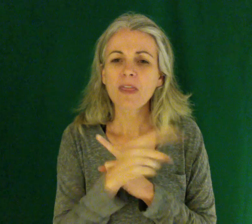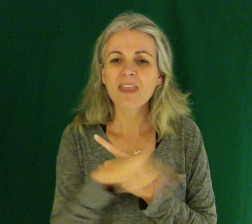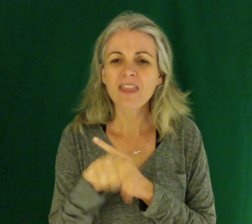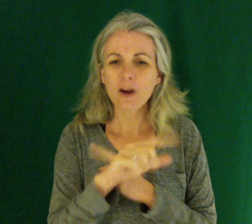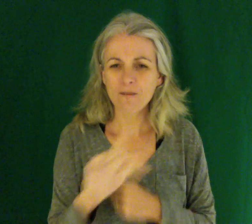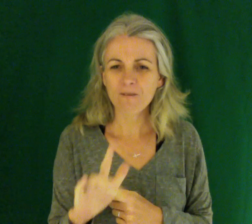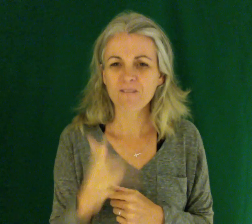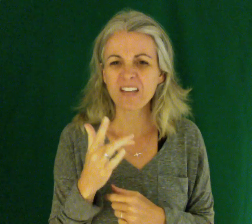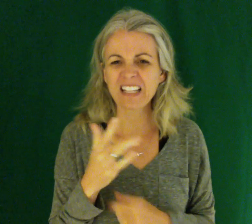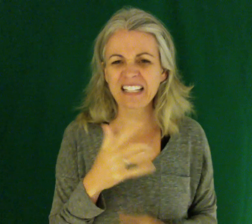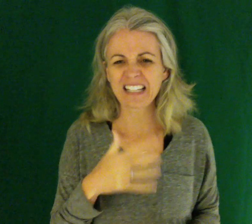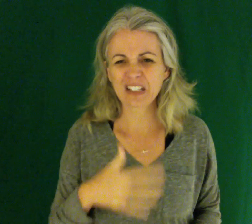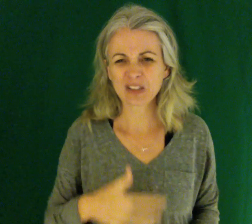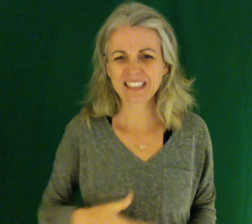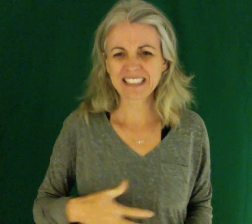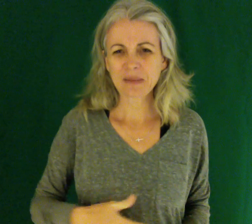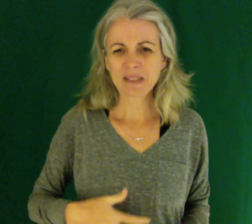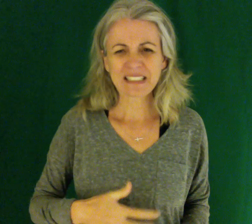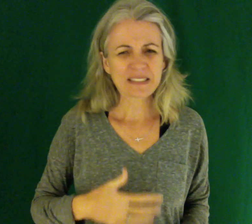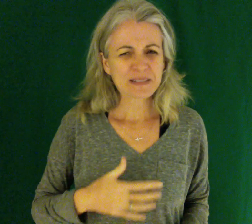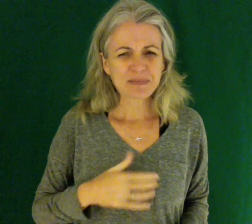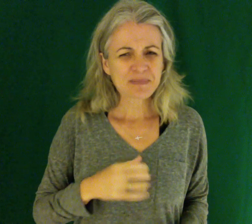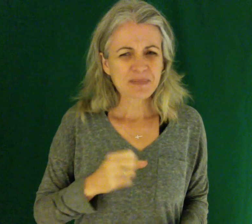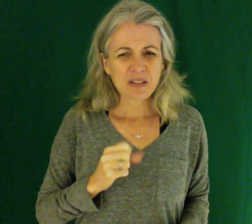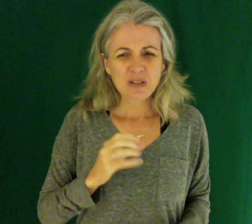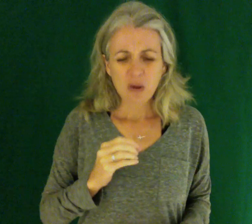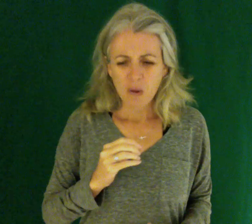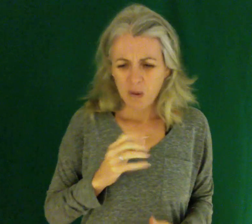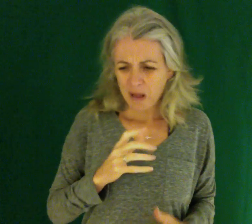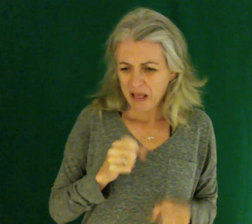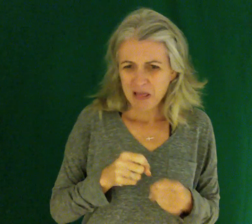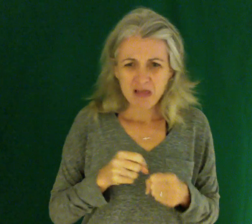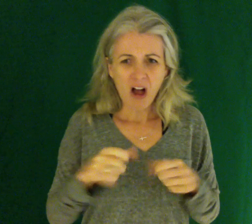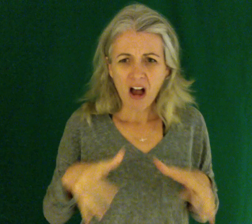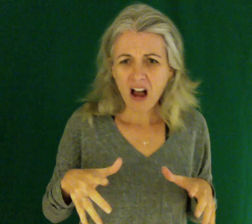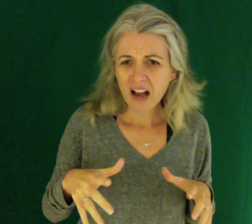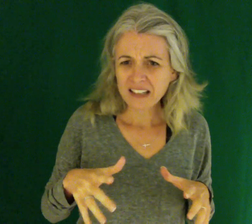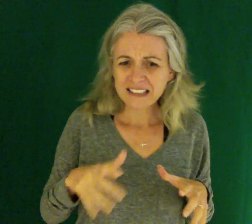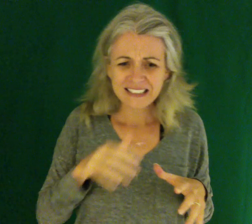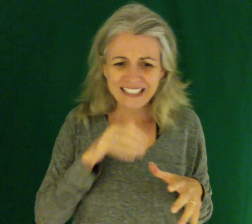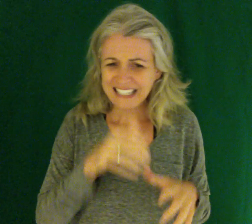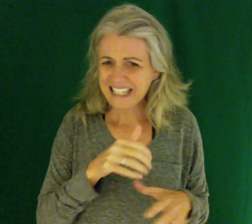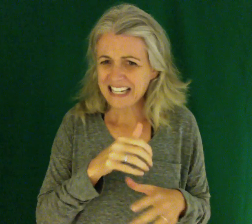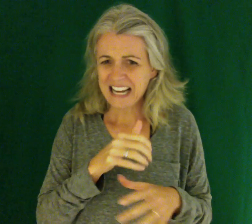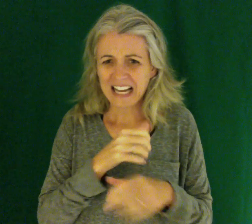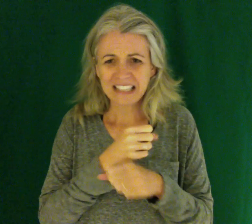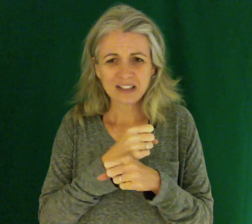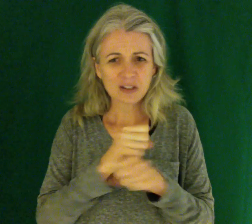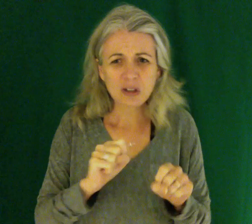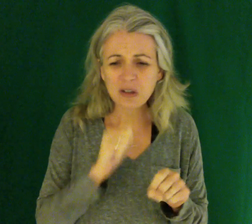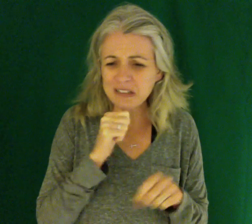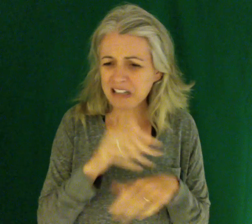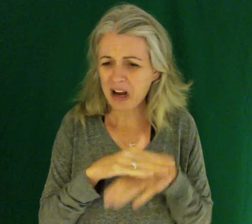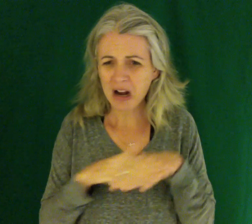pit of their stomach is such a groundless, insecure, uncomfortable, wide